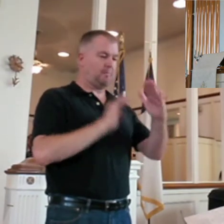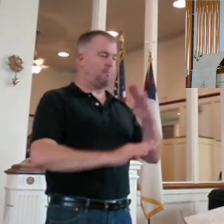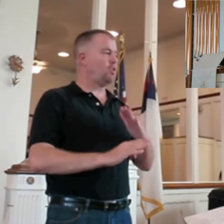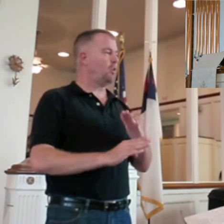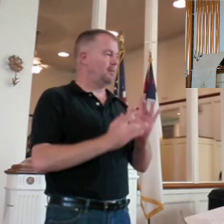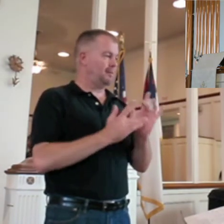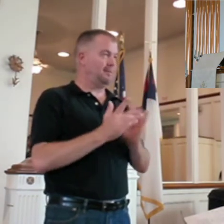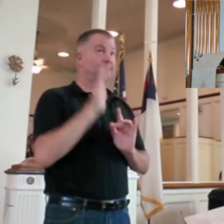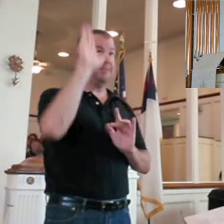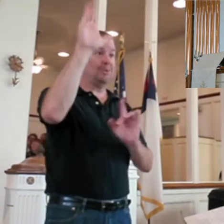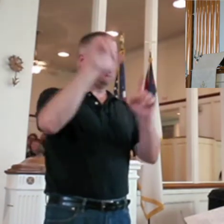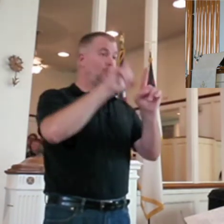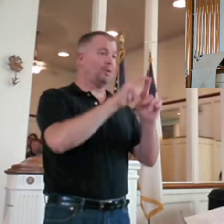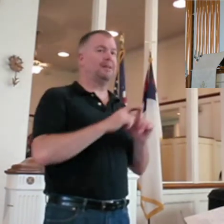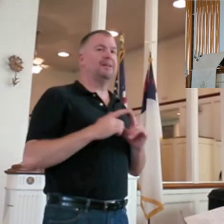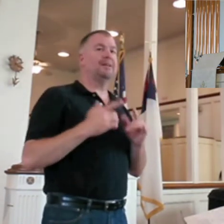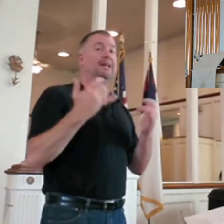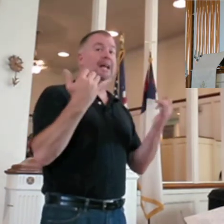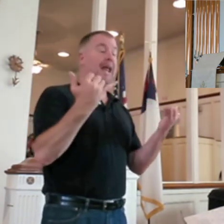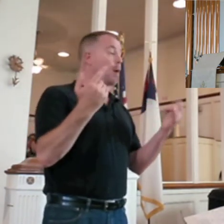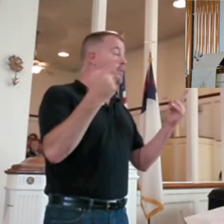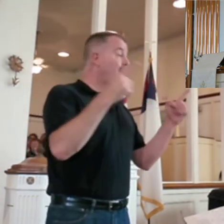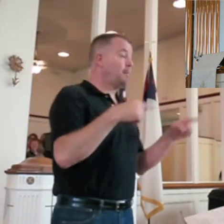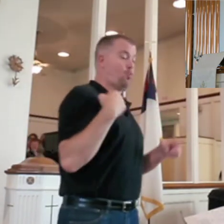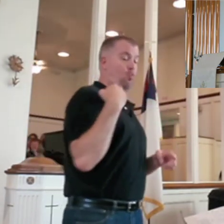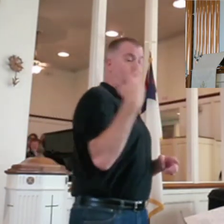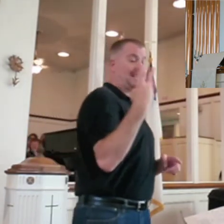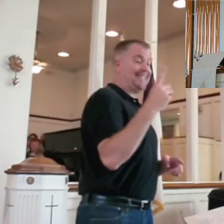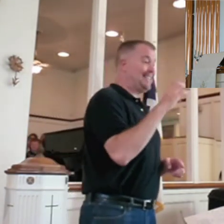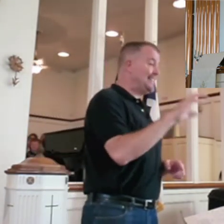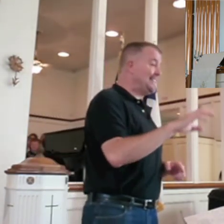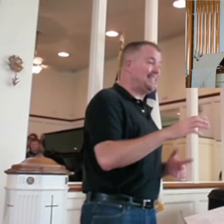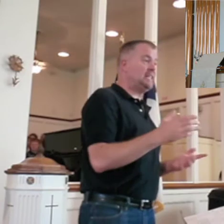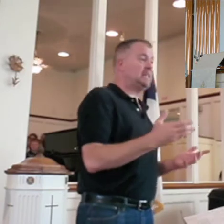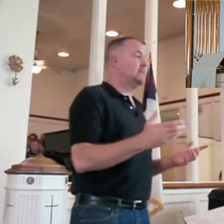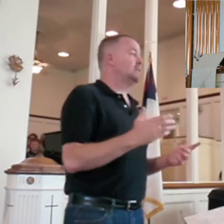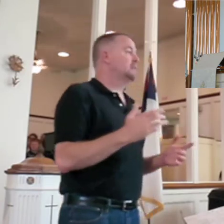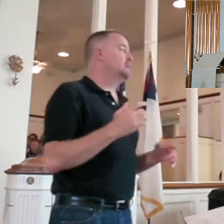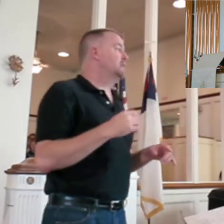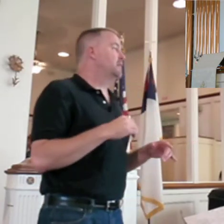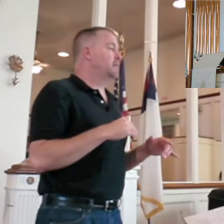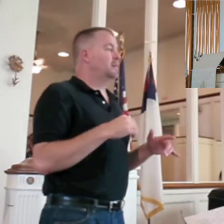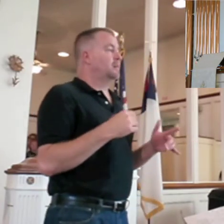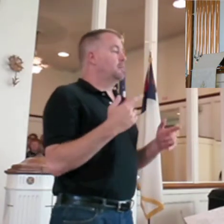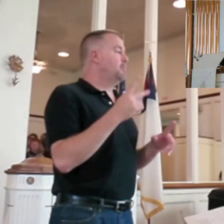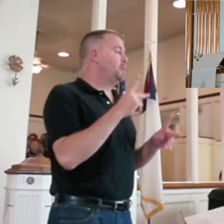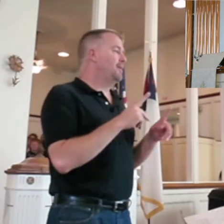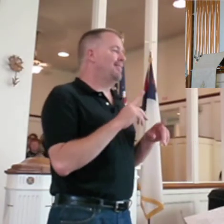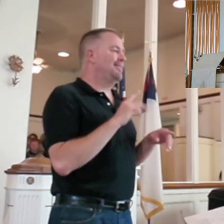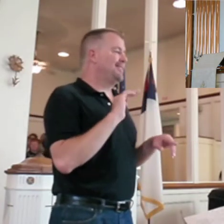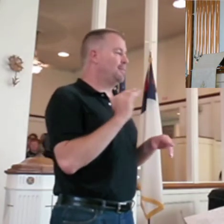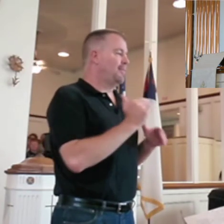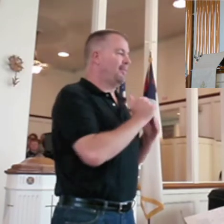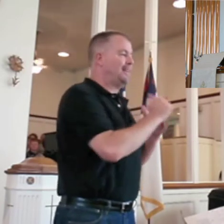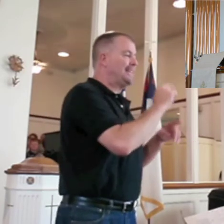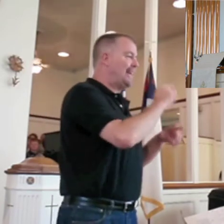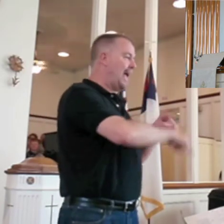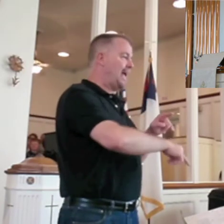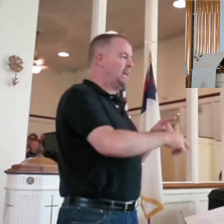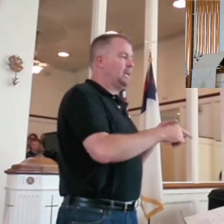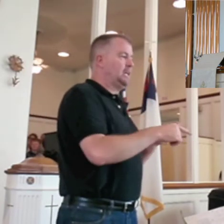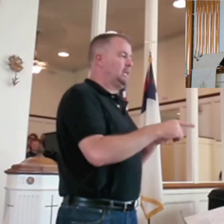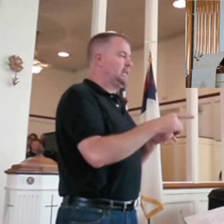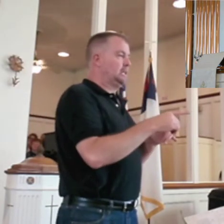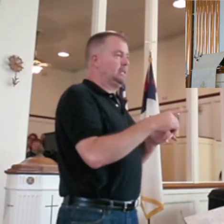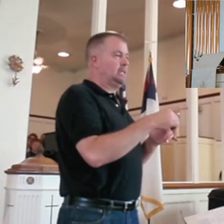Jesus. What we've got going on right now in Washington, this inability to lead, is